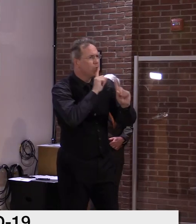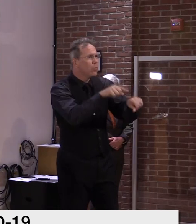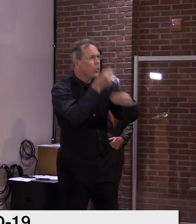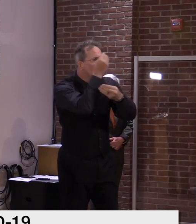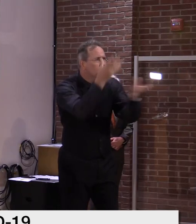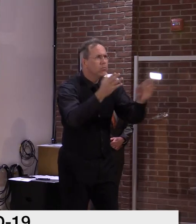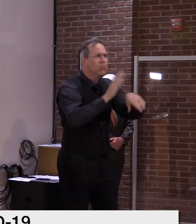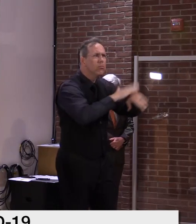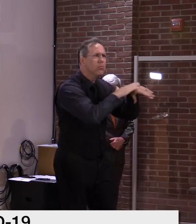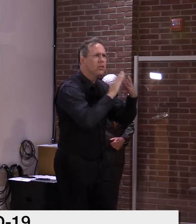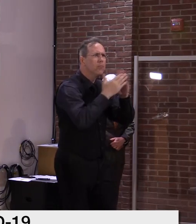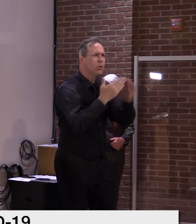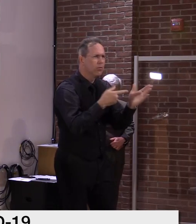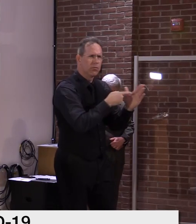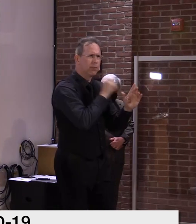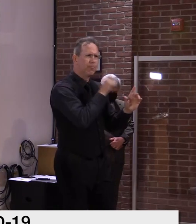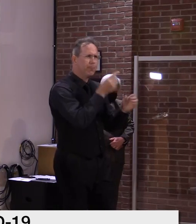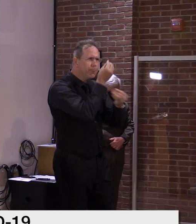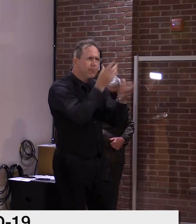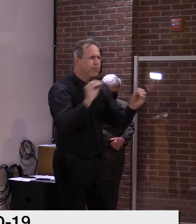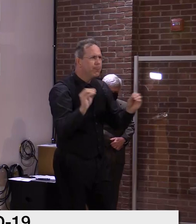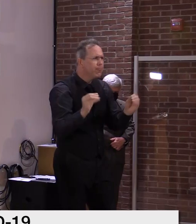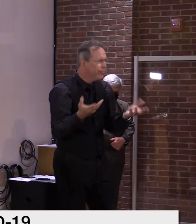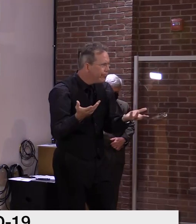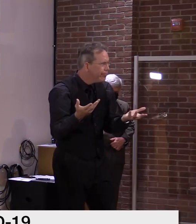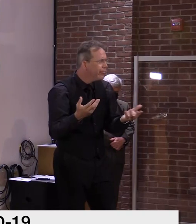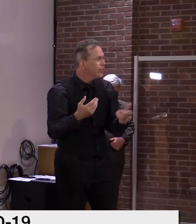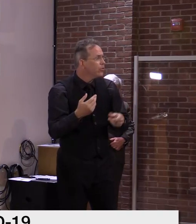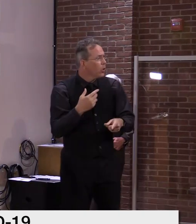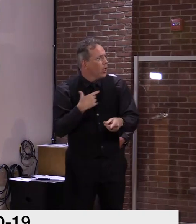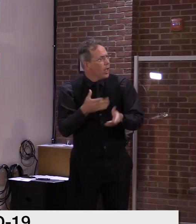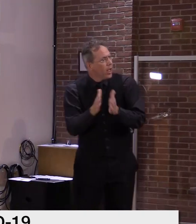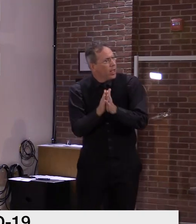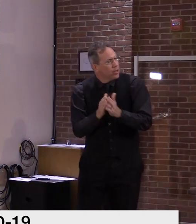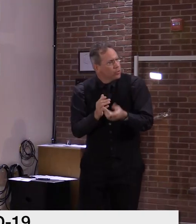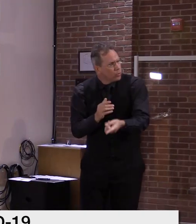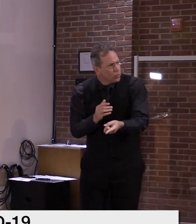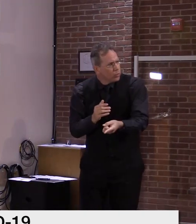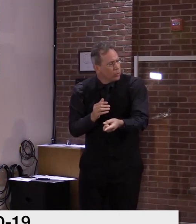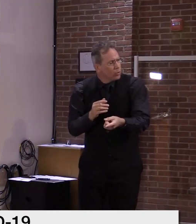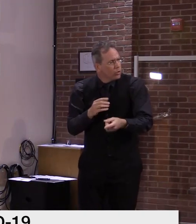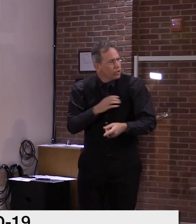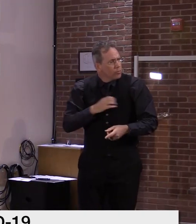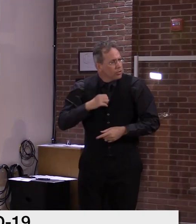So I guess the overarching question here, now that you've seen that email,